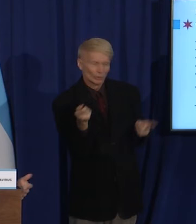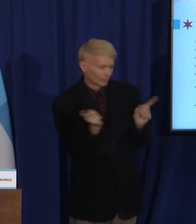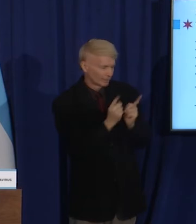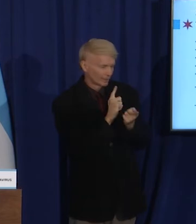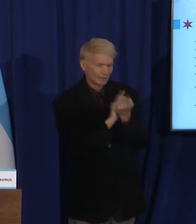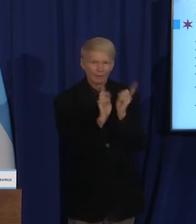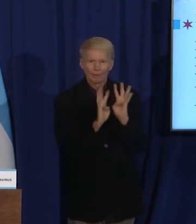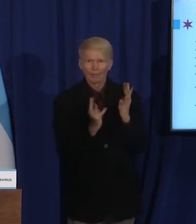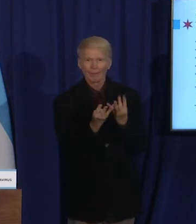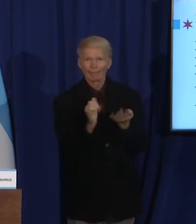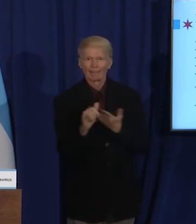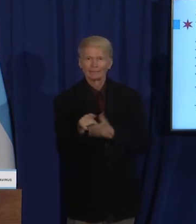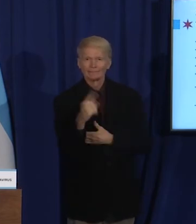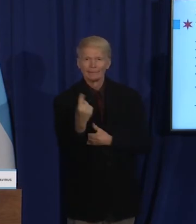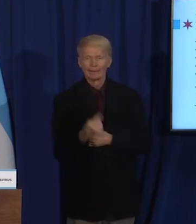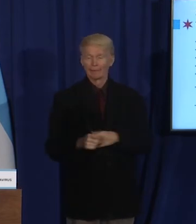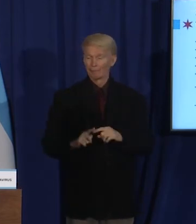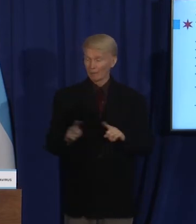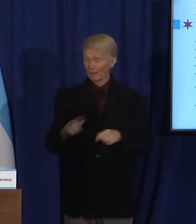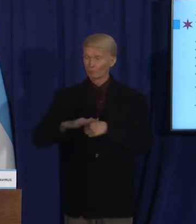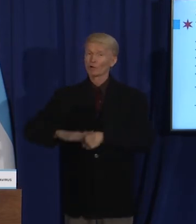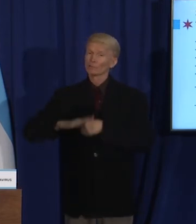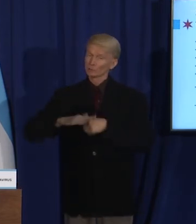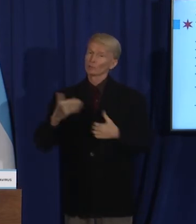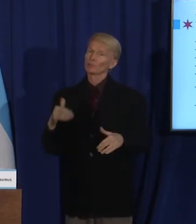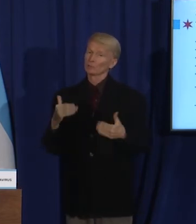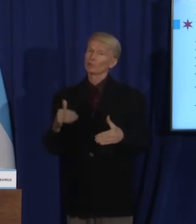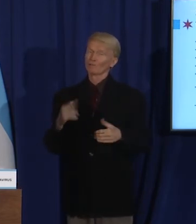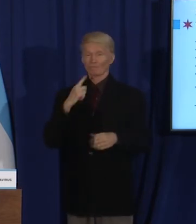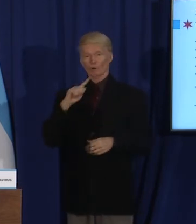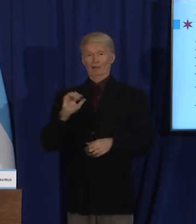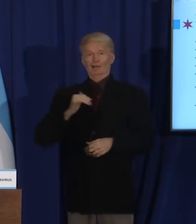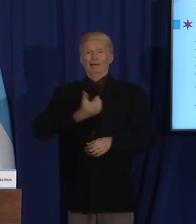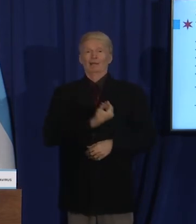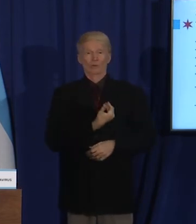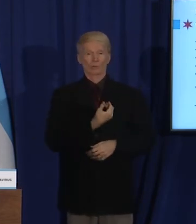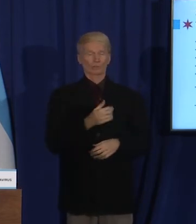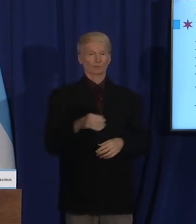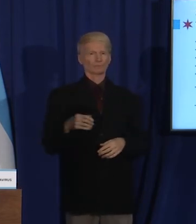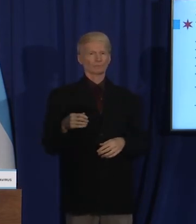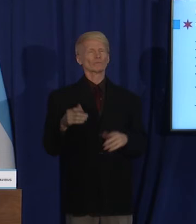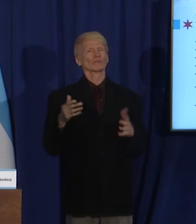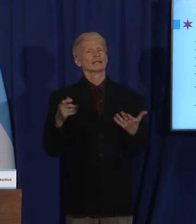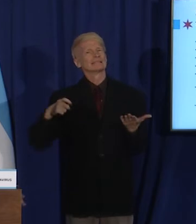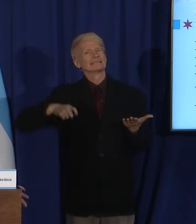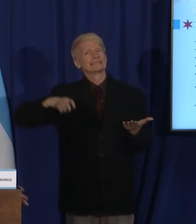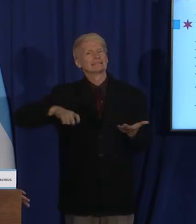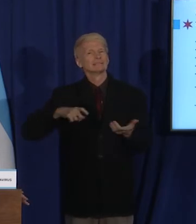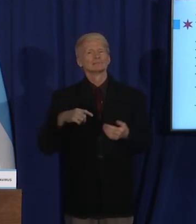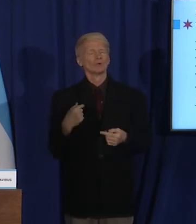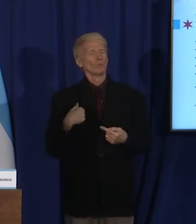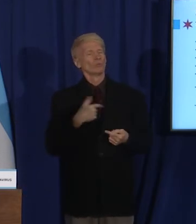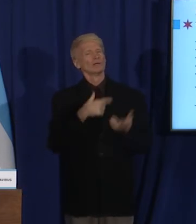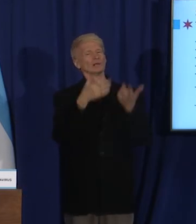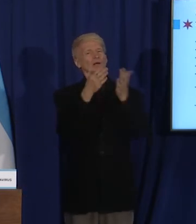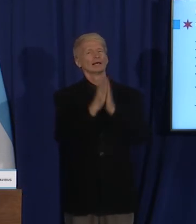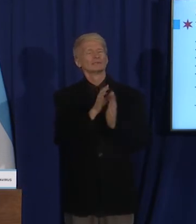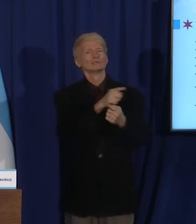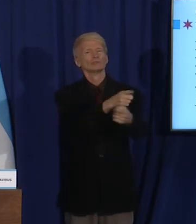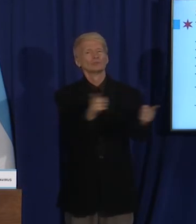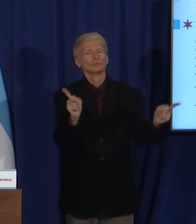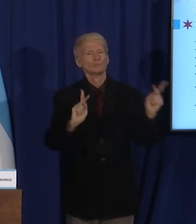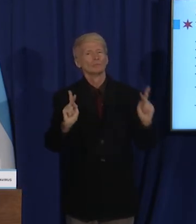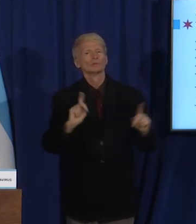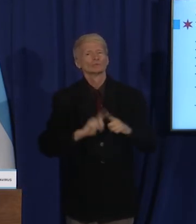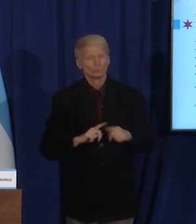on us from a response standpoint. So we're doing everything we can, and again, asking you all to do the things you can in terms of